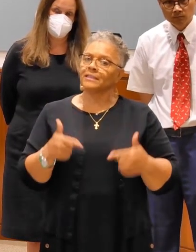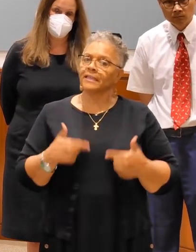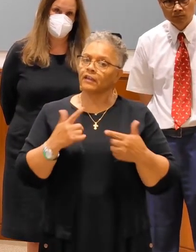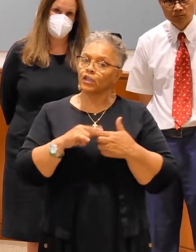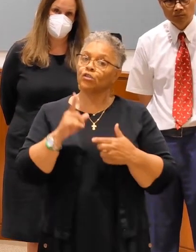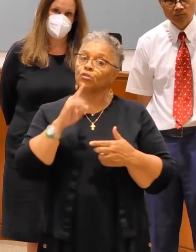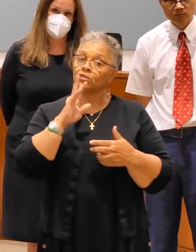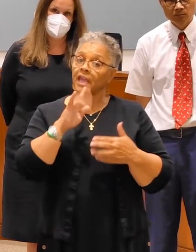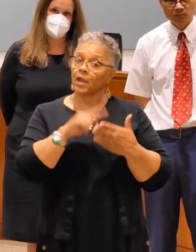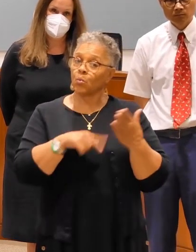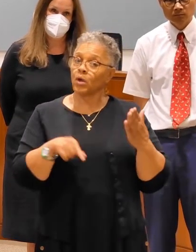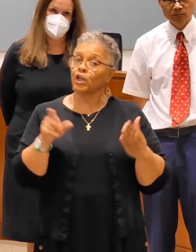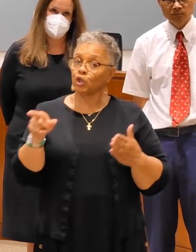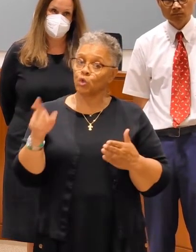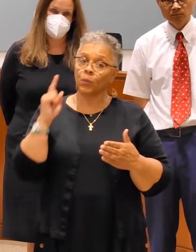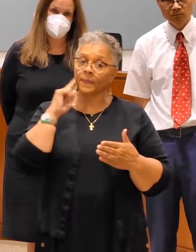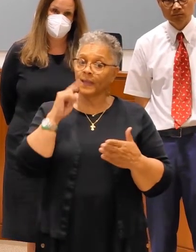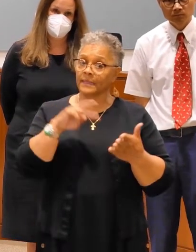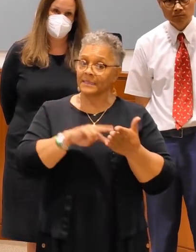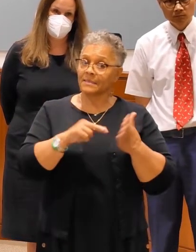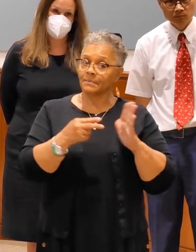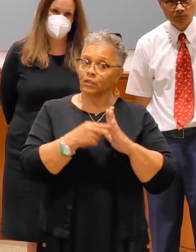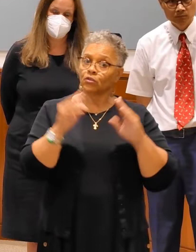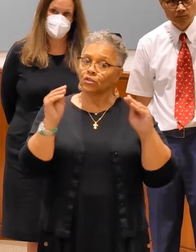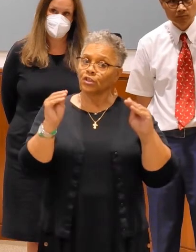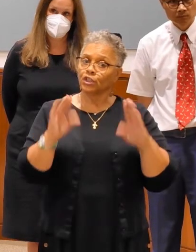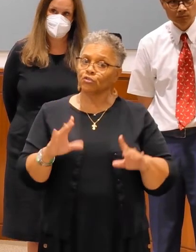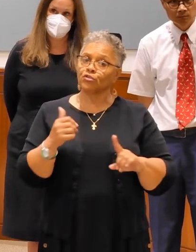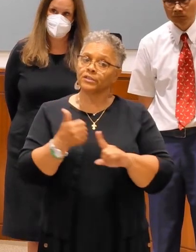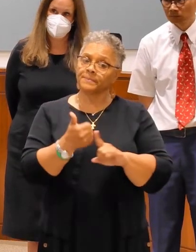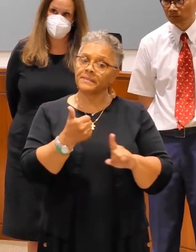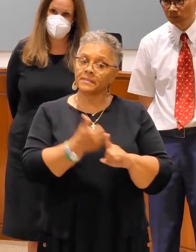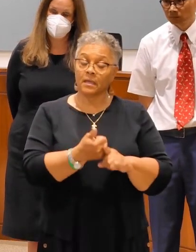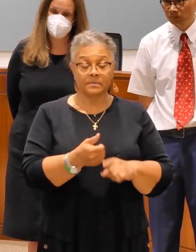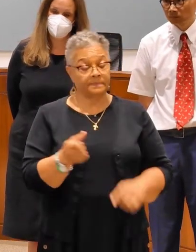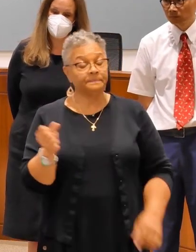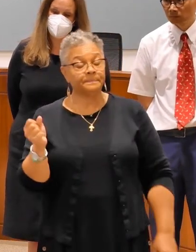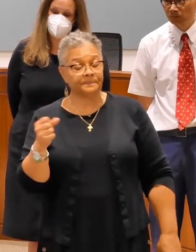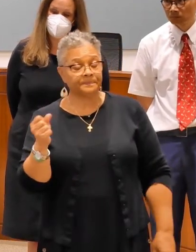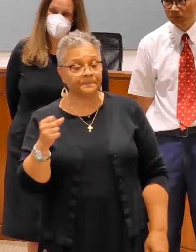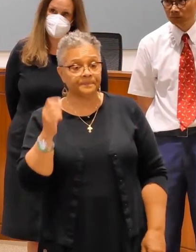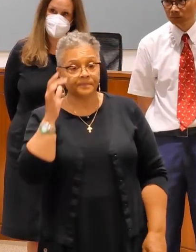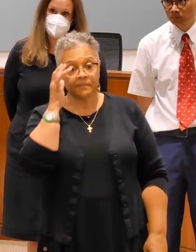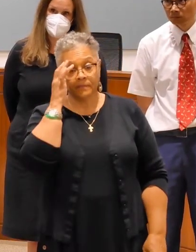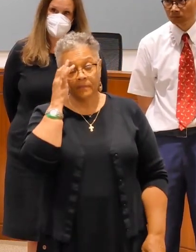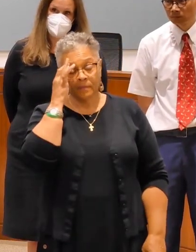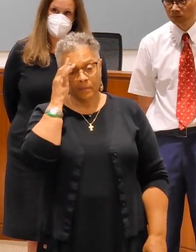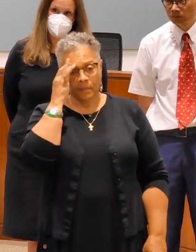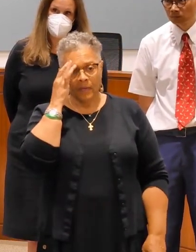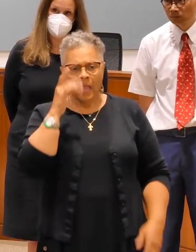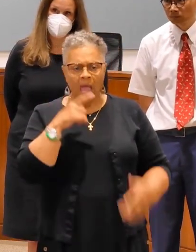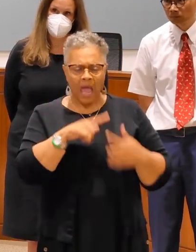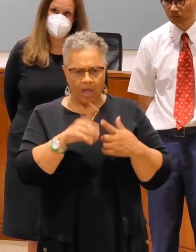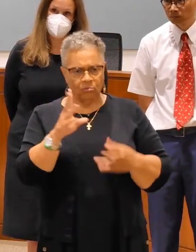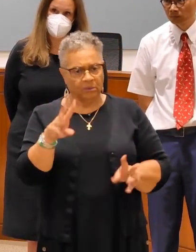reflect on what you think this means to the teachers themselves? Yeah, exactly. I'll give you a